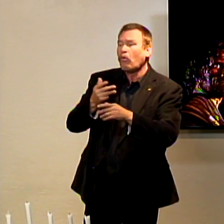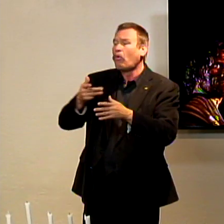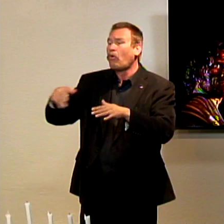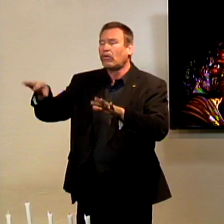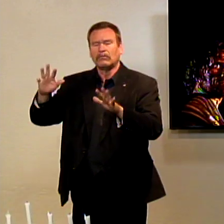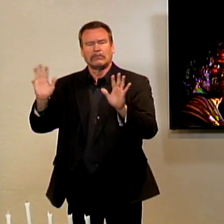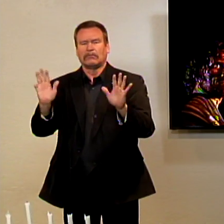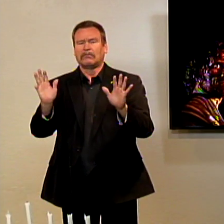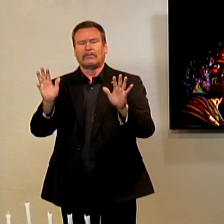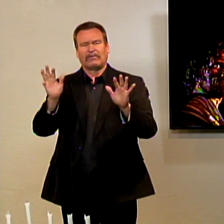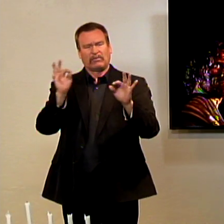men.